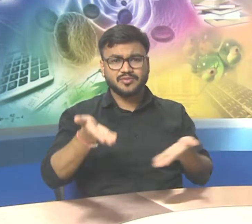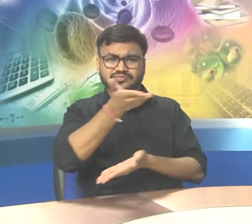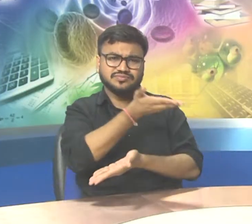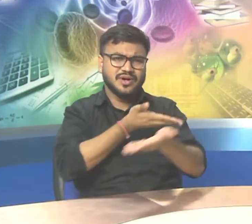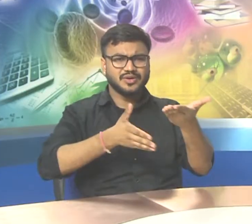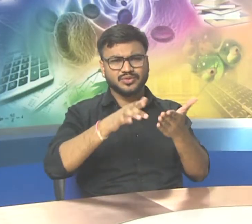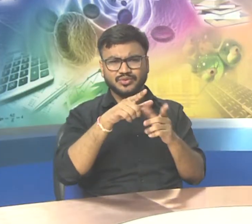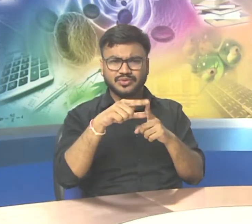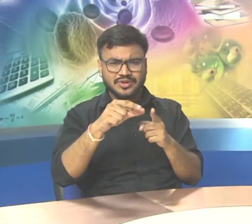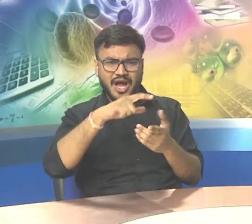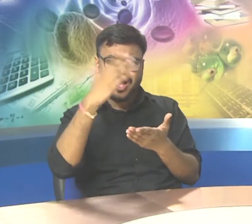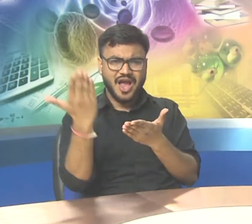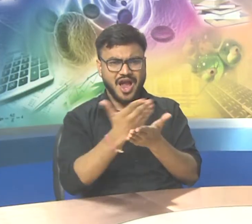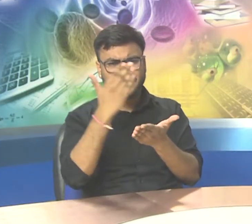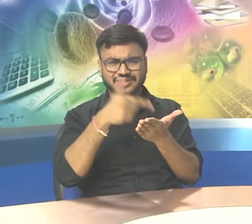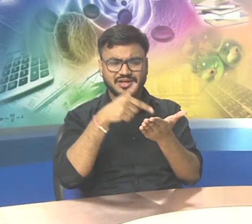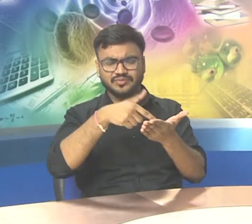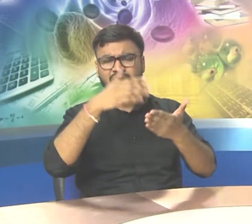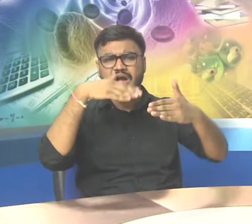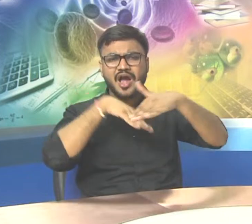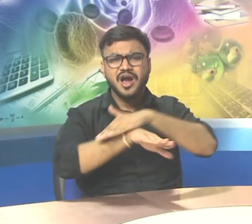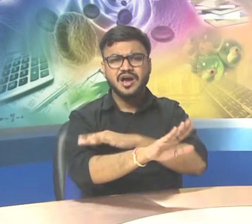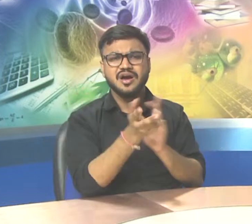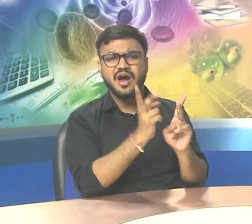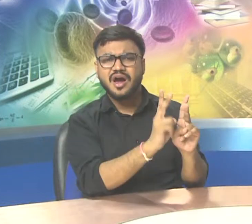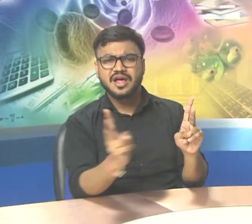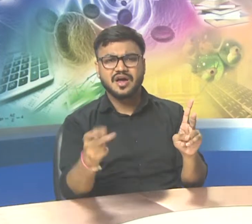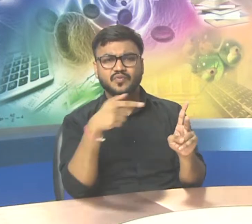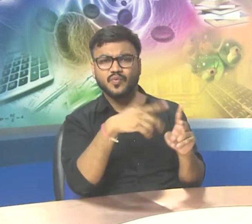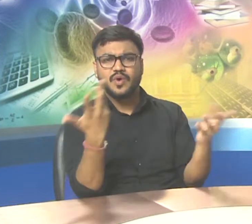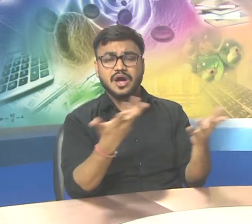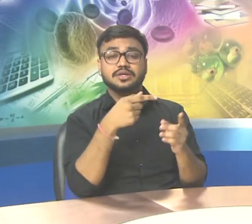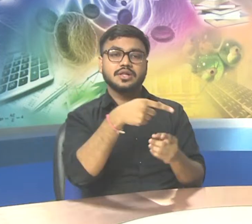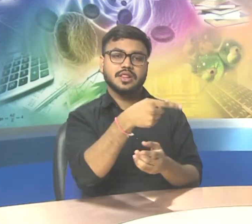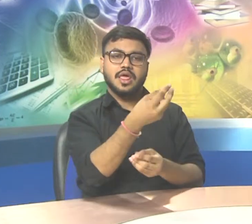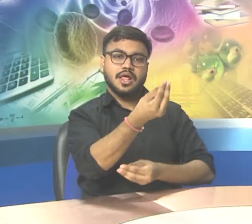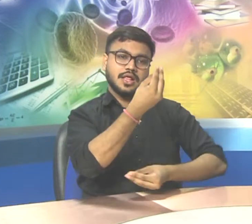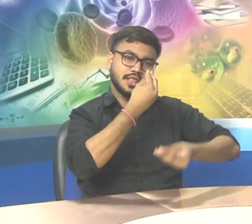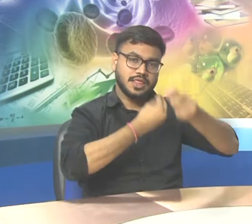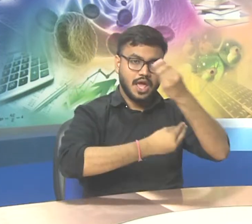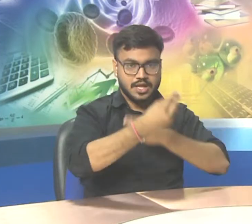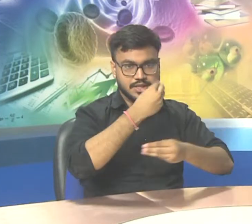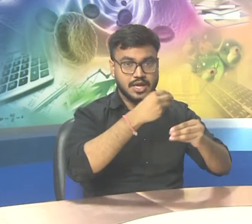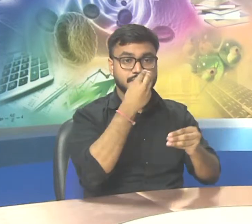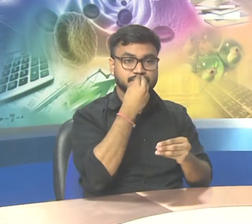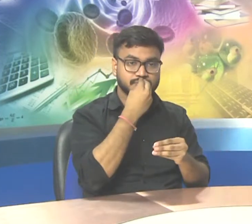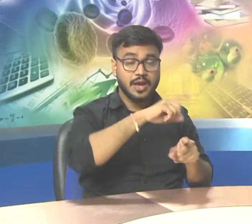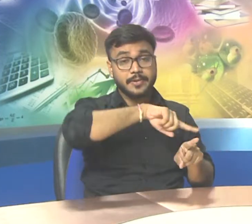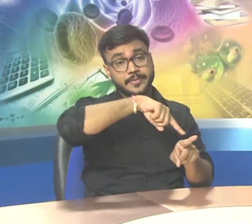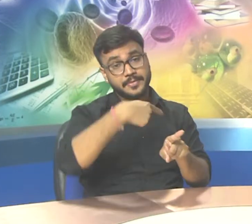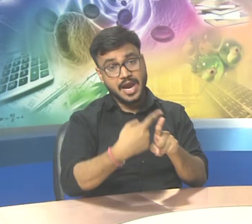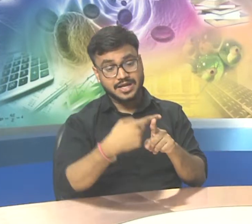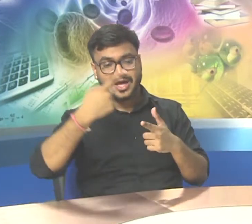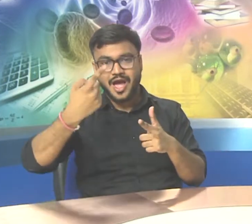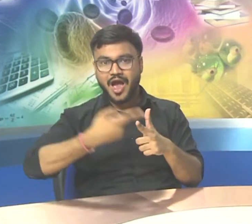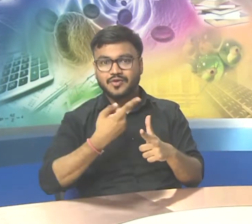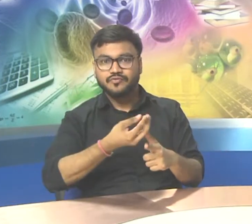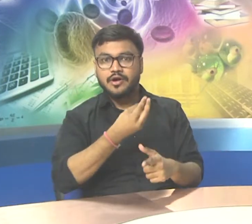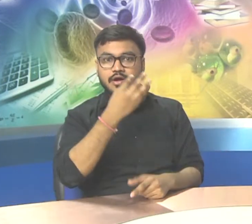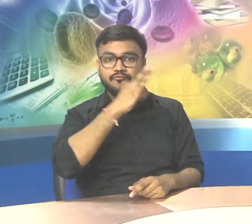Introduction. Today we are going to start a new chapter about food and nutrition.